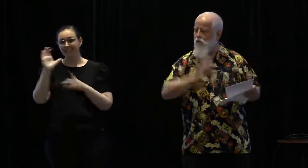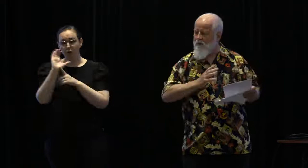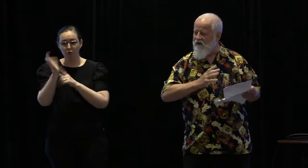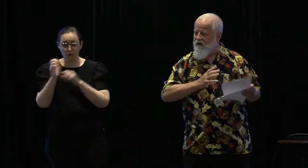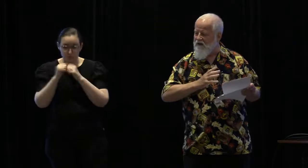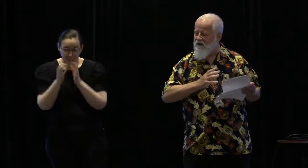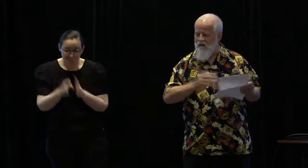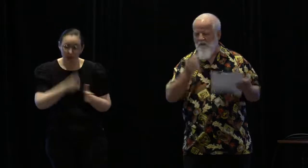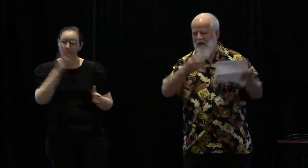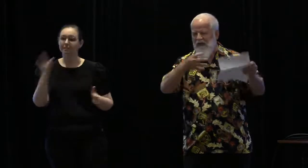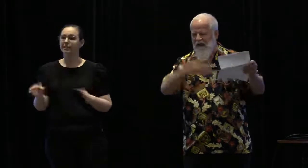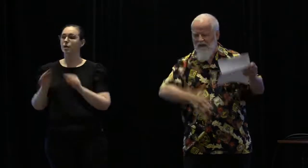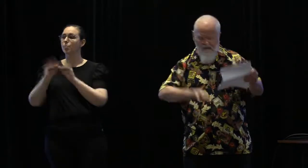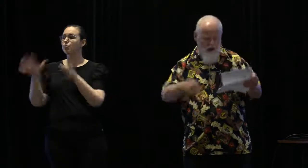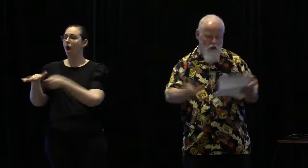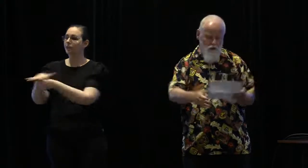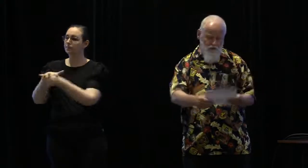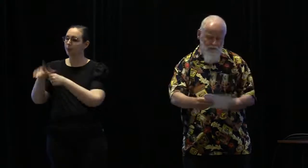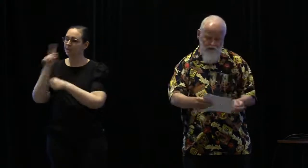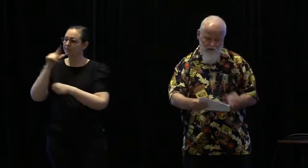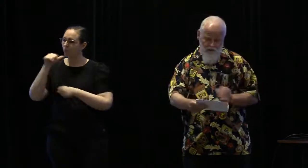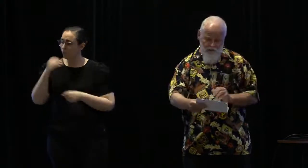Blind,